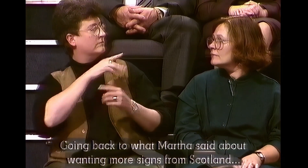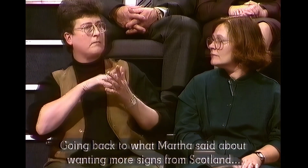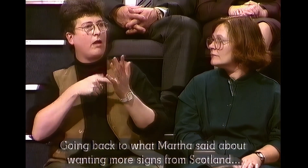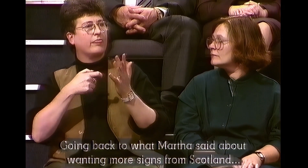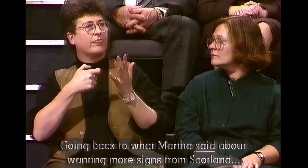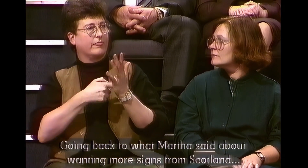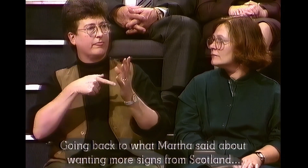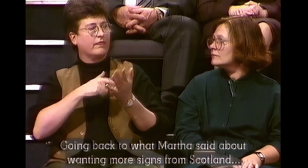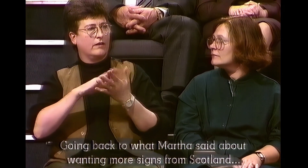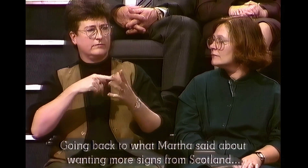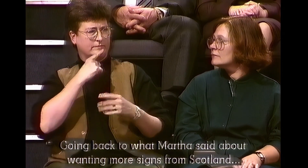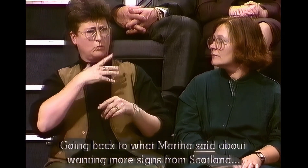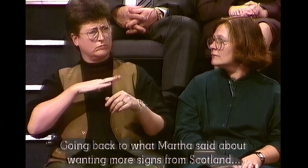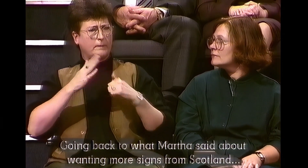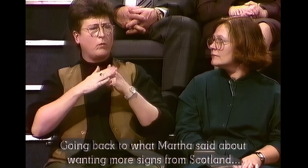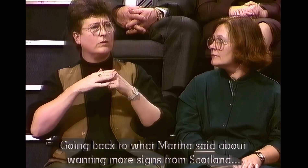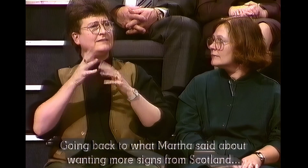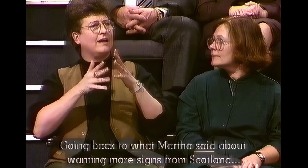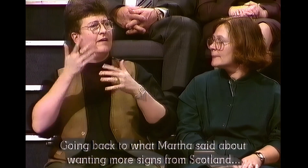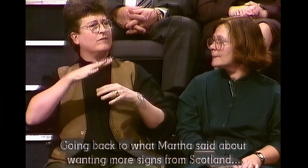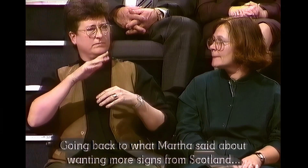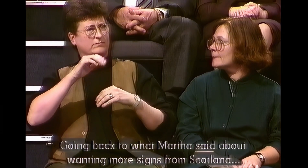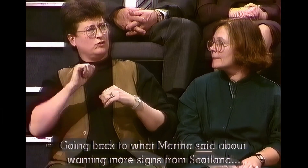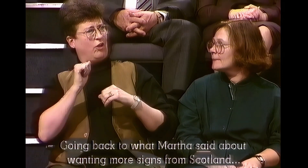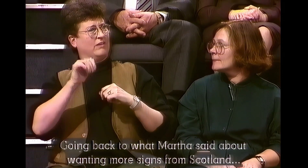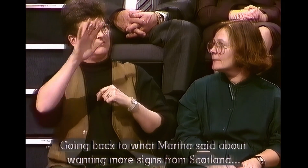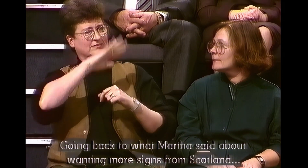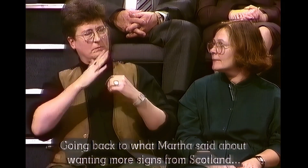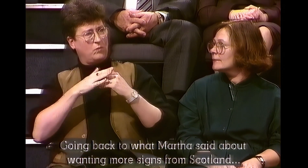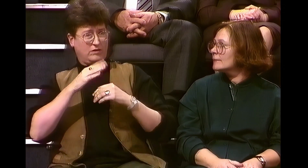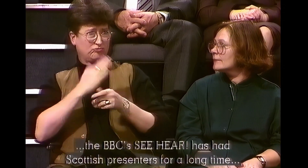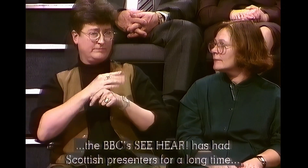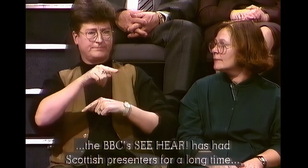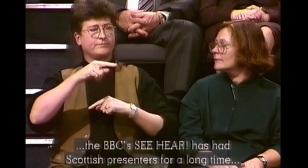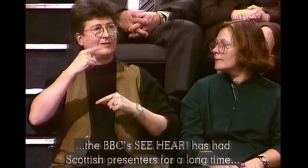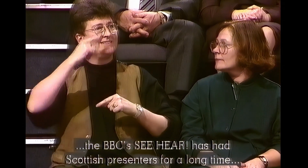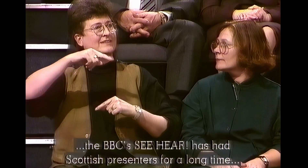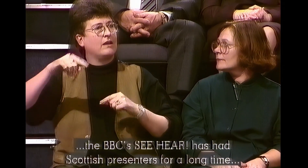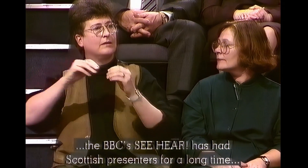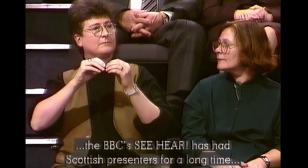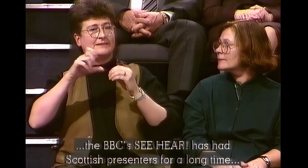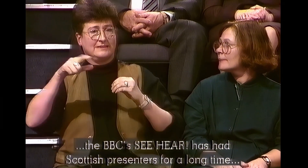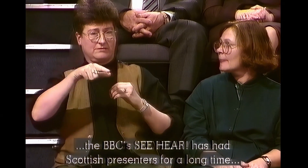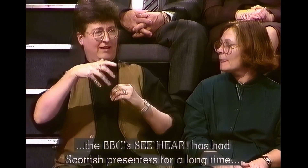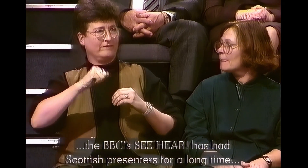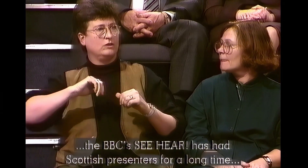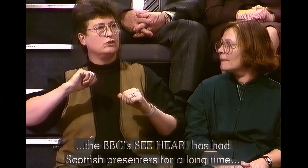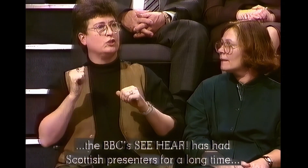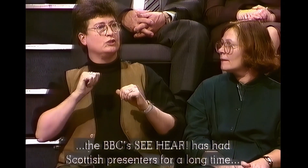Going back to what Martha said about wanting more signs from Scotland, well, the BBC programme, See Here, has had